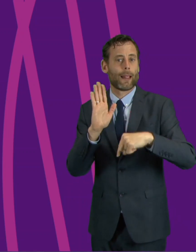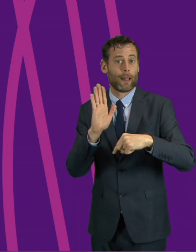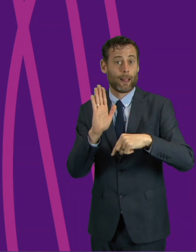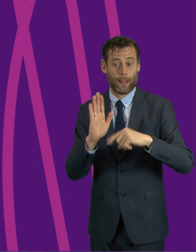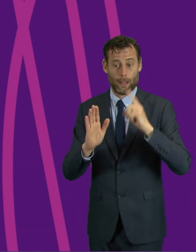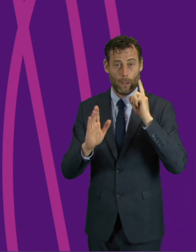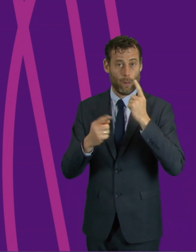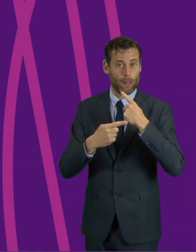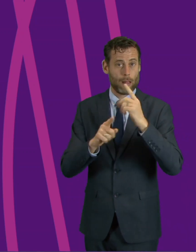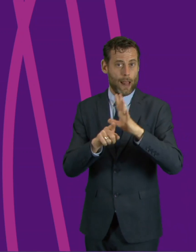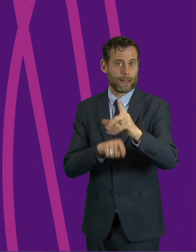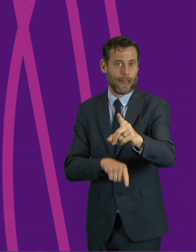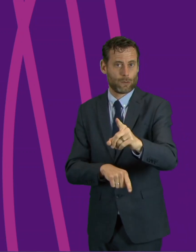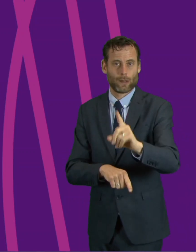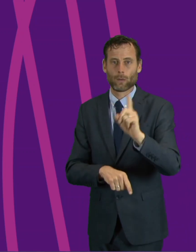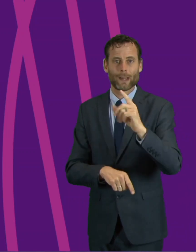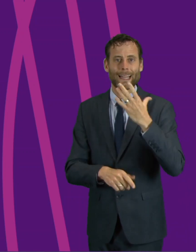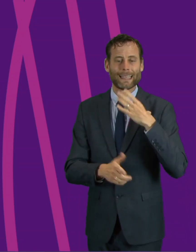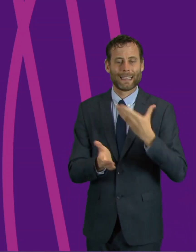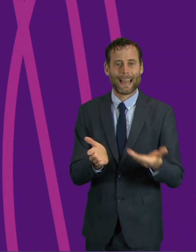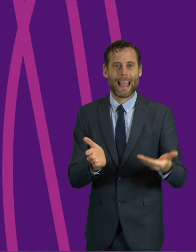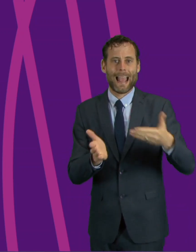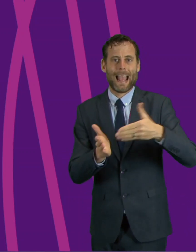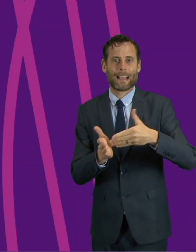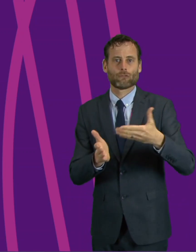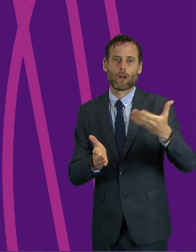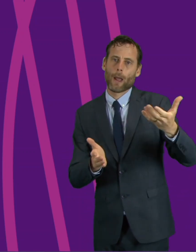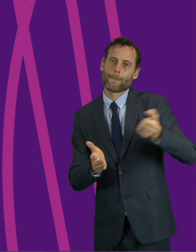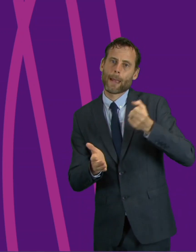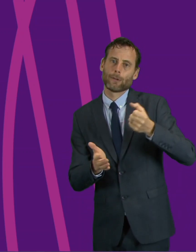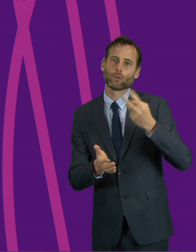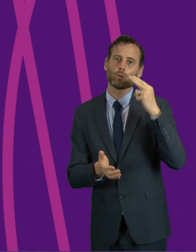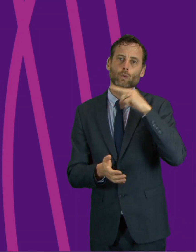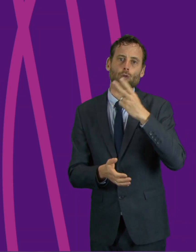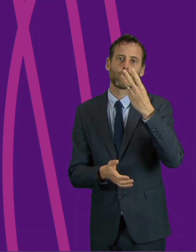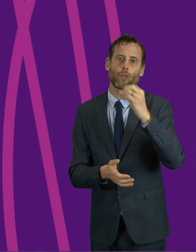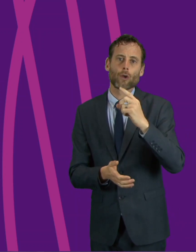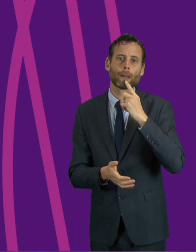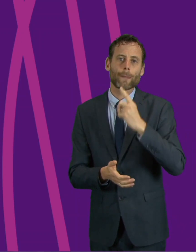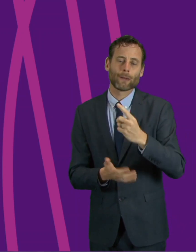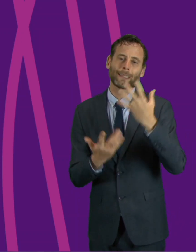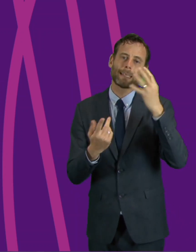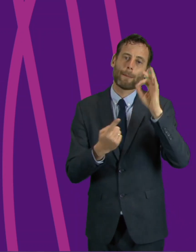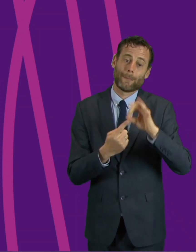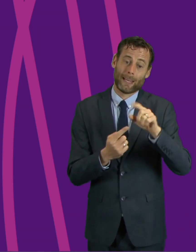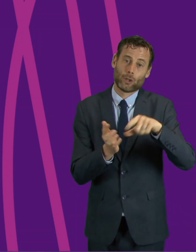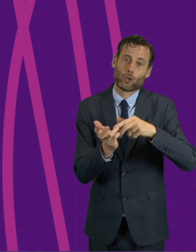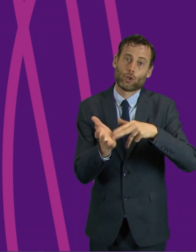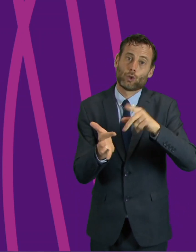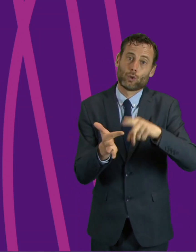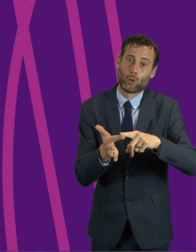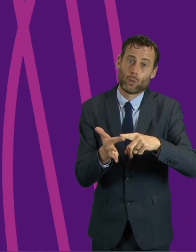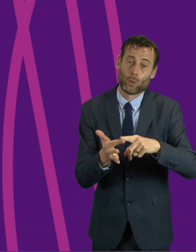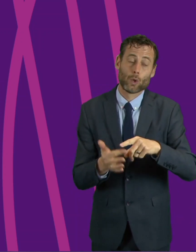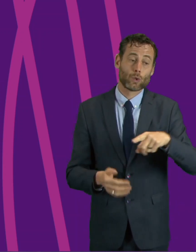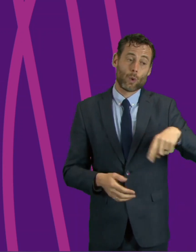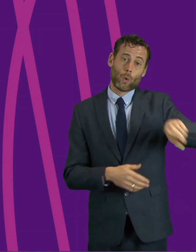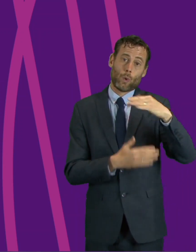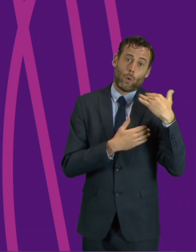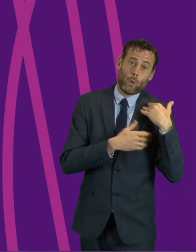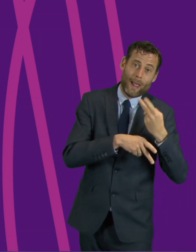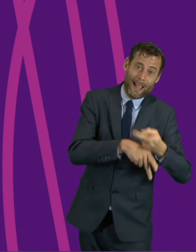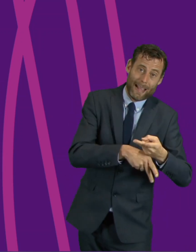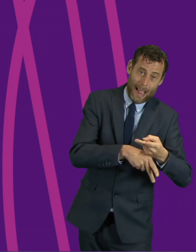Parliament next week, to allow for an extra coronavirus payment of £230.10 in June for carers in receipt of carers